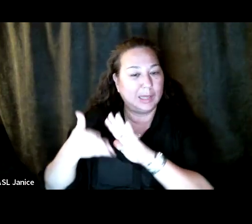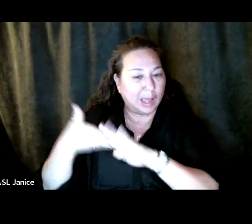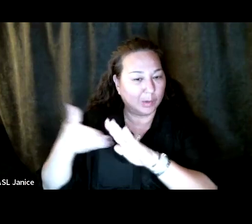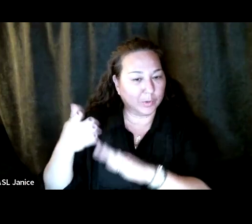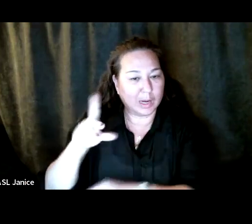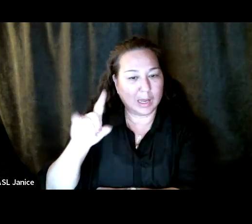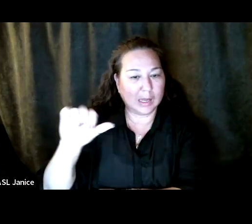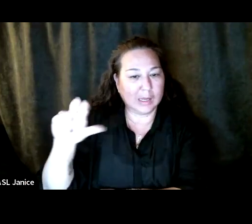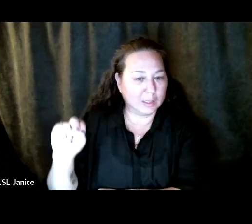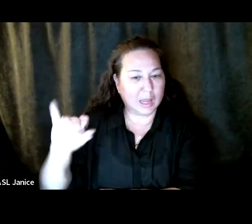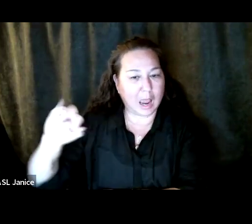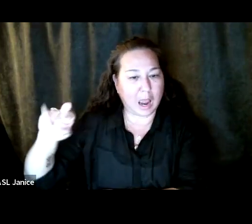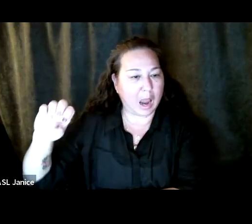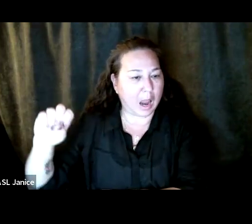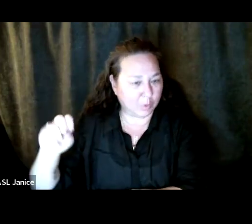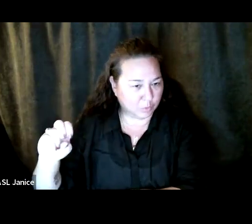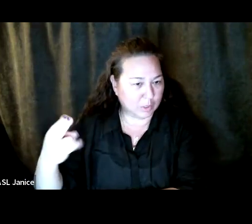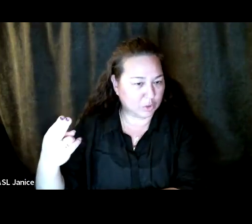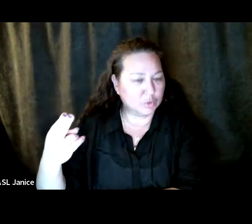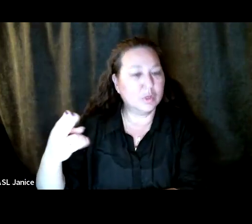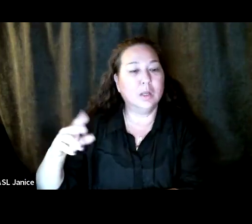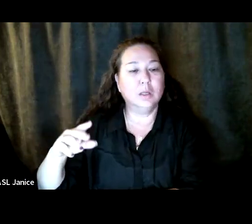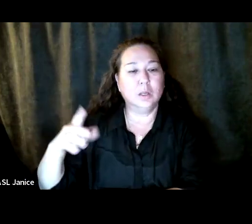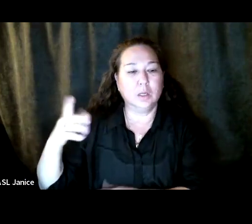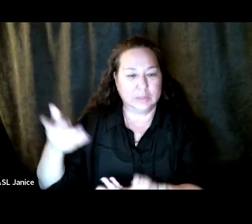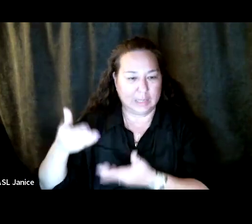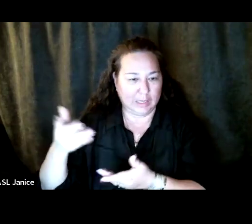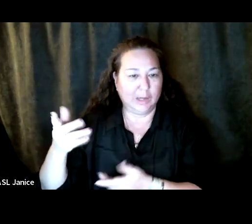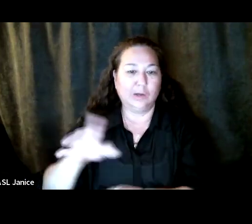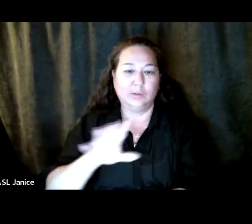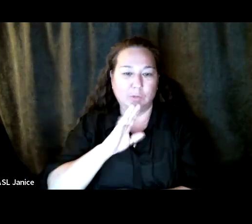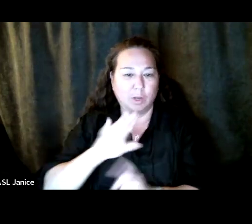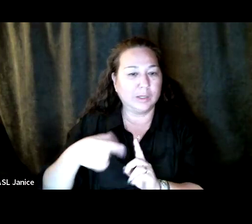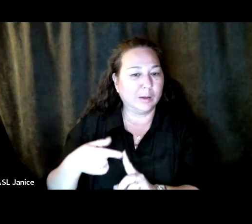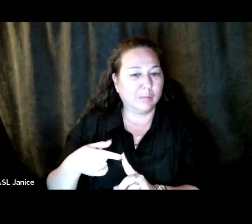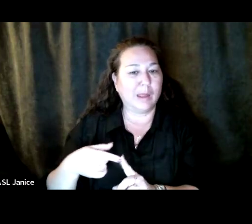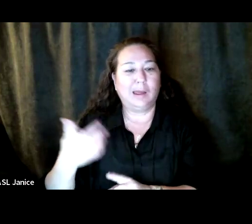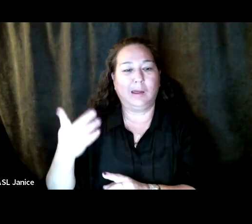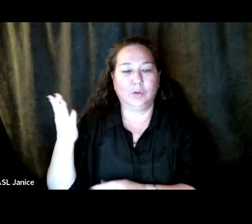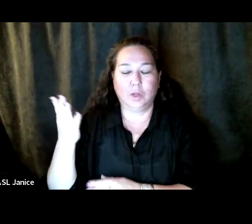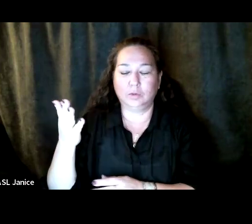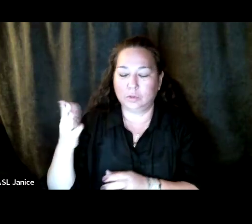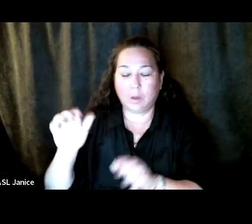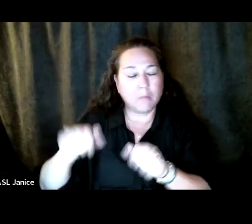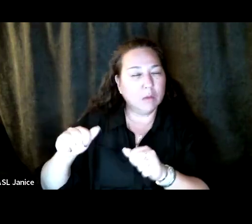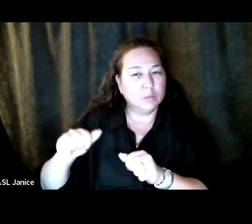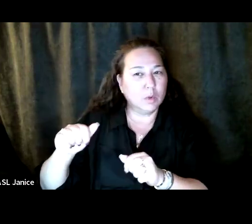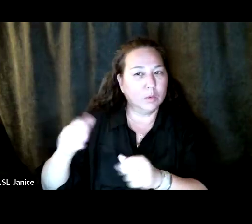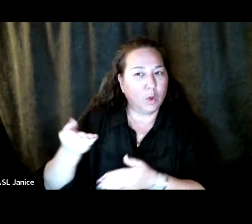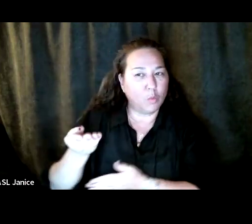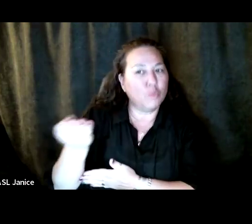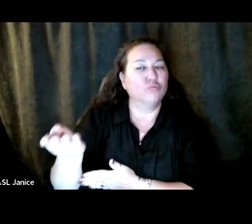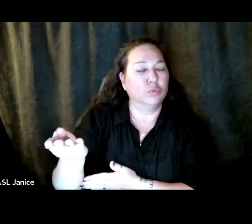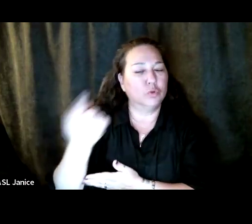Athletics, Avery Esdale, provided an update on the proposed renovation of White Stadium and asked the school committee to grant me